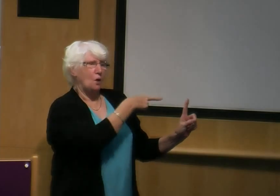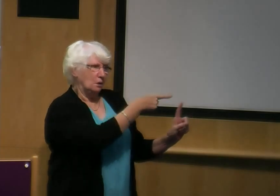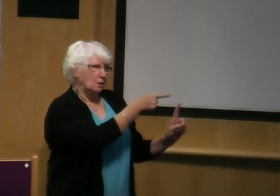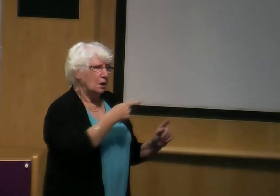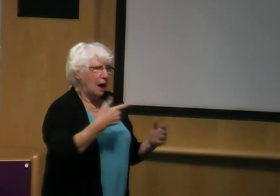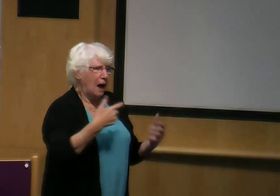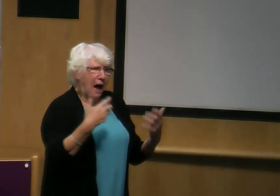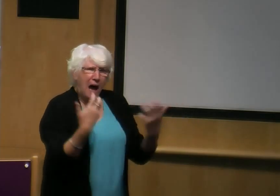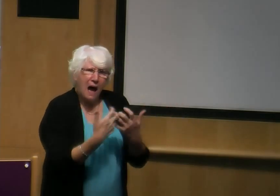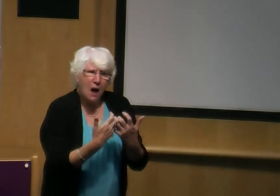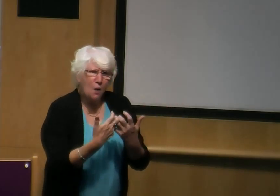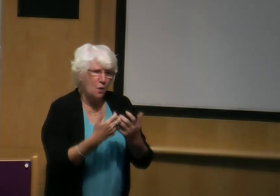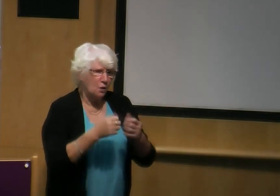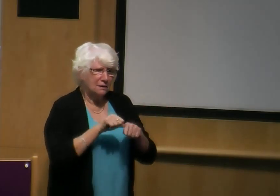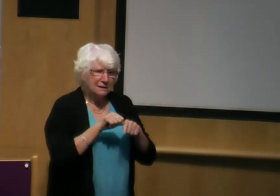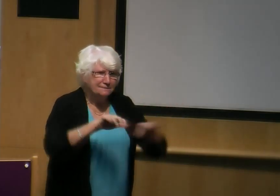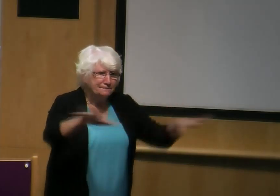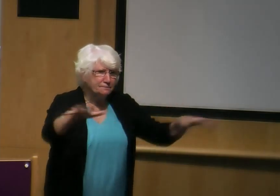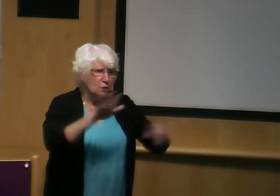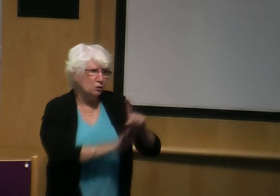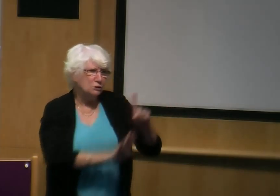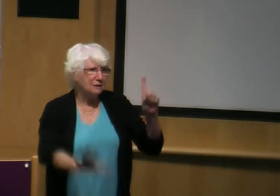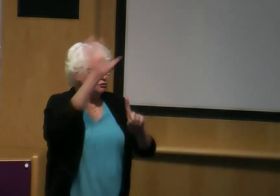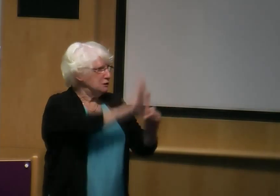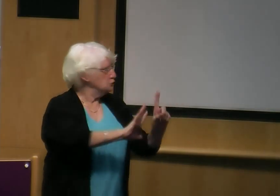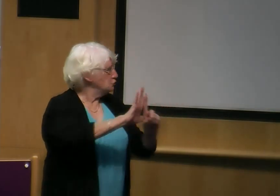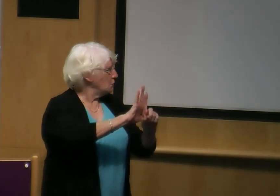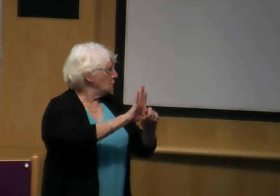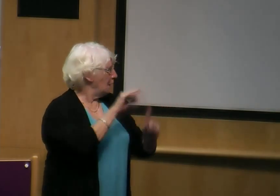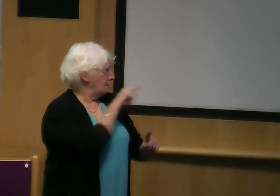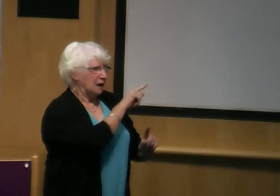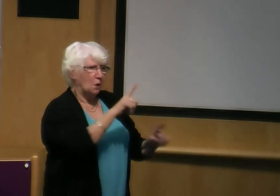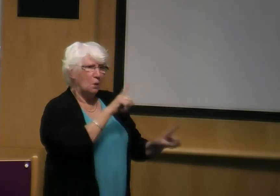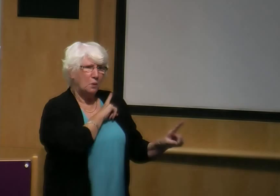You may think that it's interesting coming from an older person, but my heart is very young.